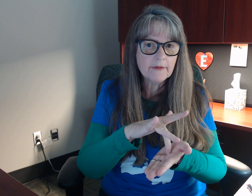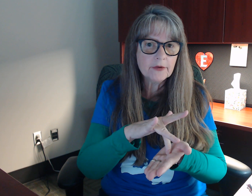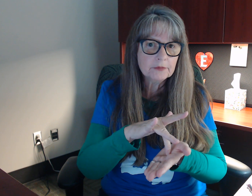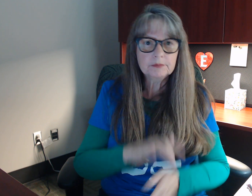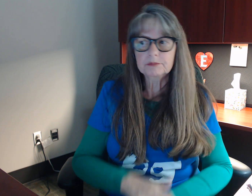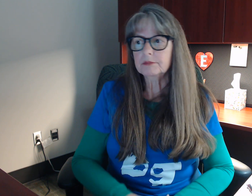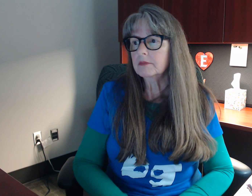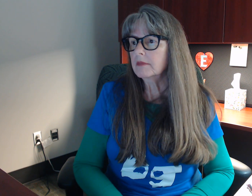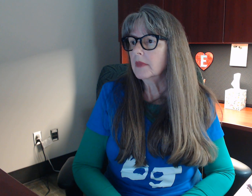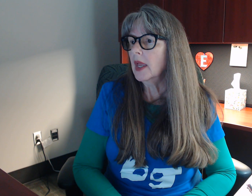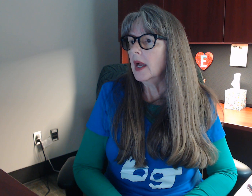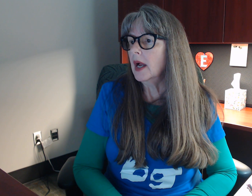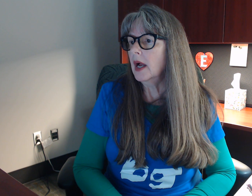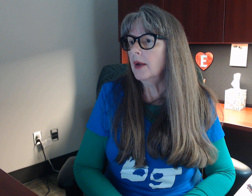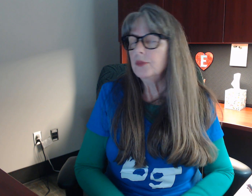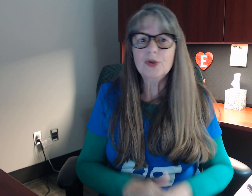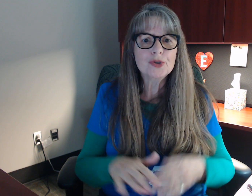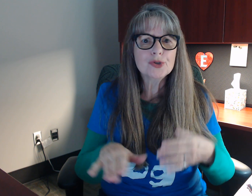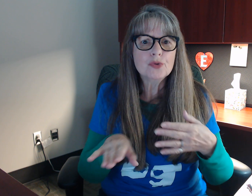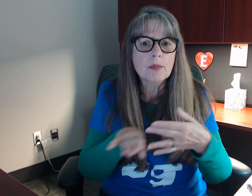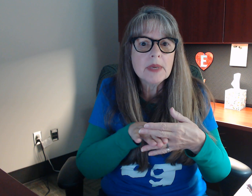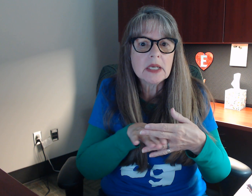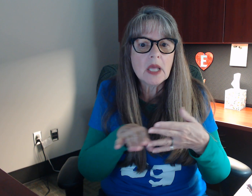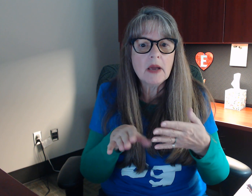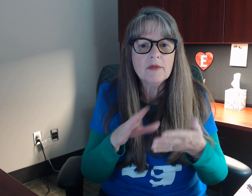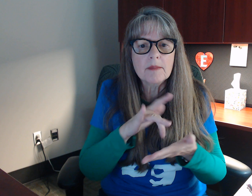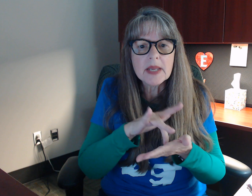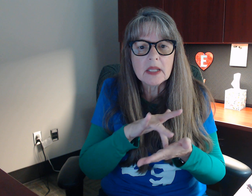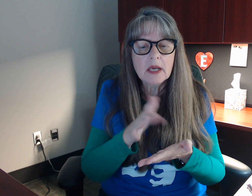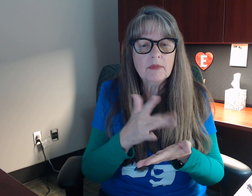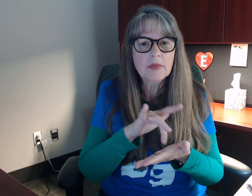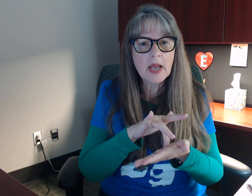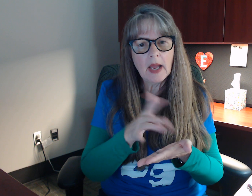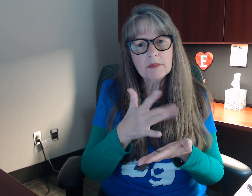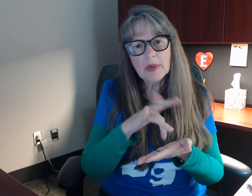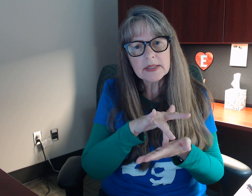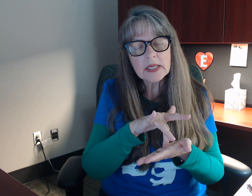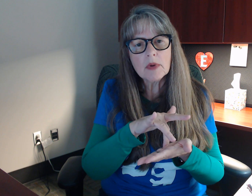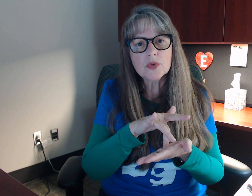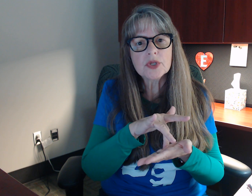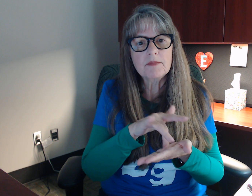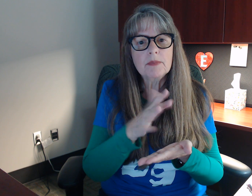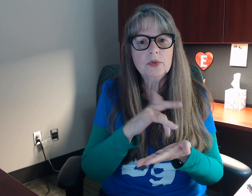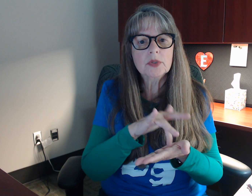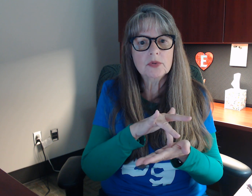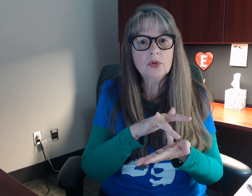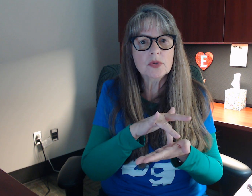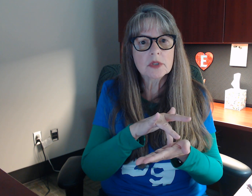the middle of. You could do the middle of, I see most if people use this for